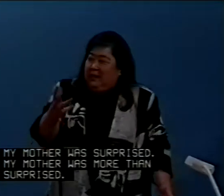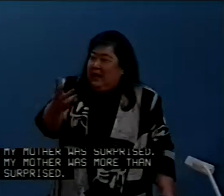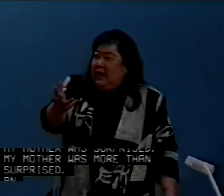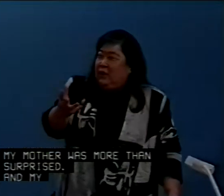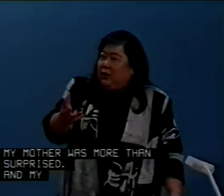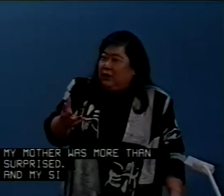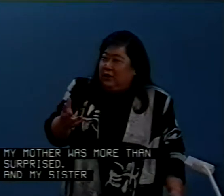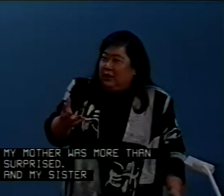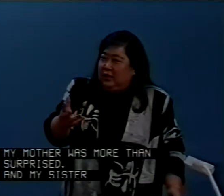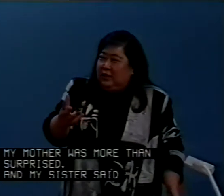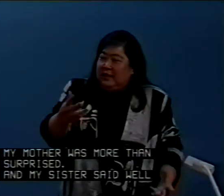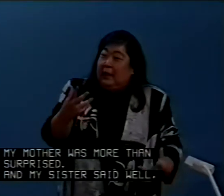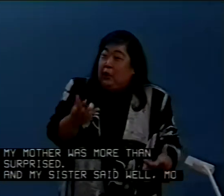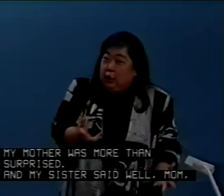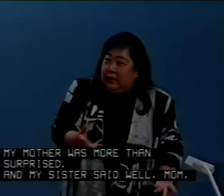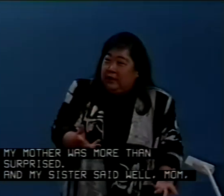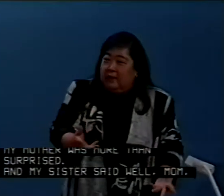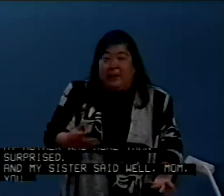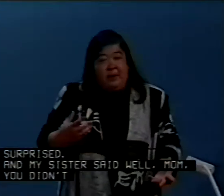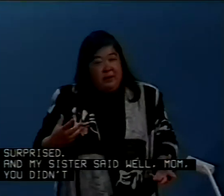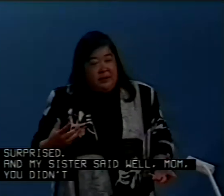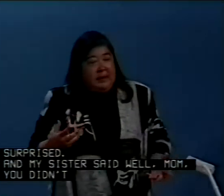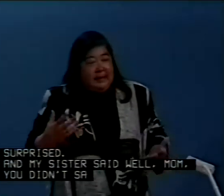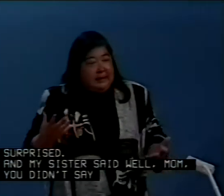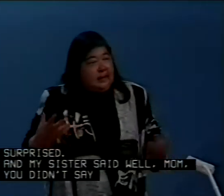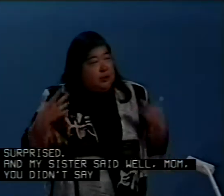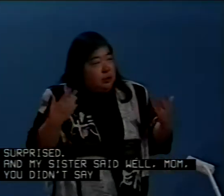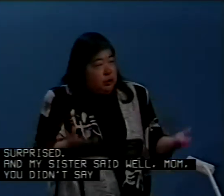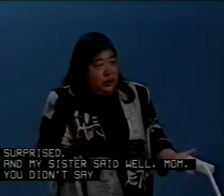I could. You didn't say I couldn't. And my mother said, but I didn't say you could.